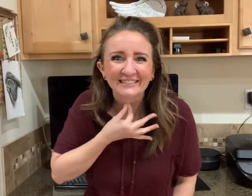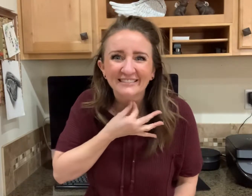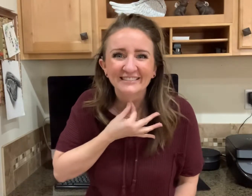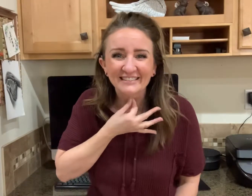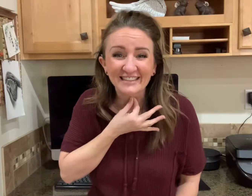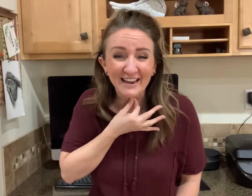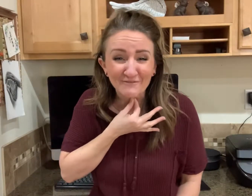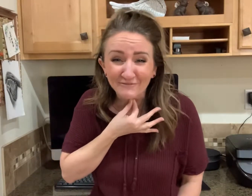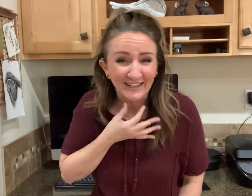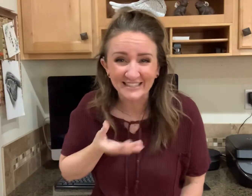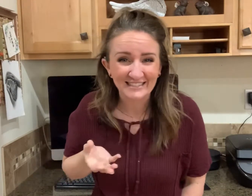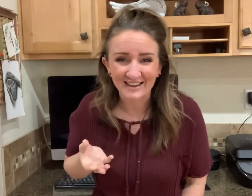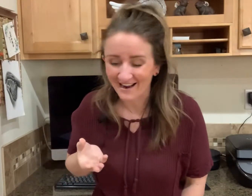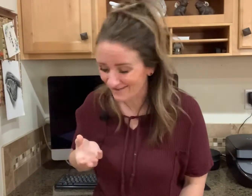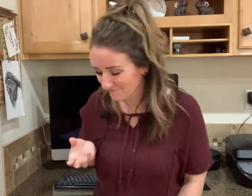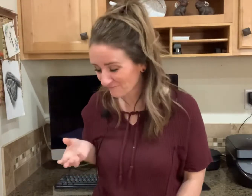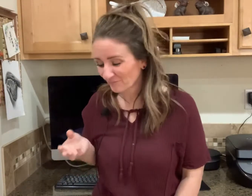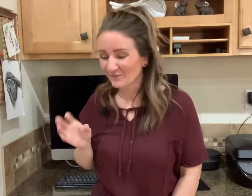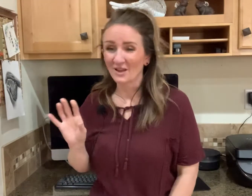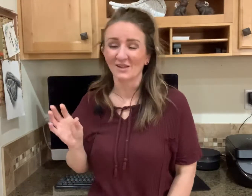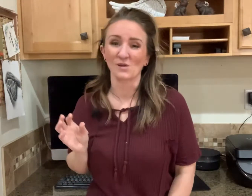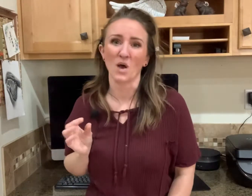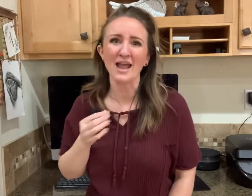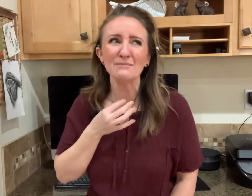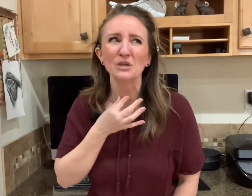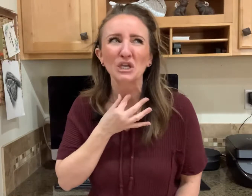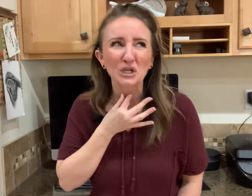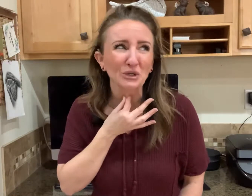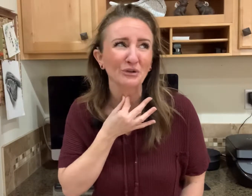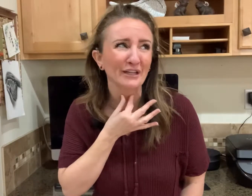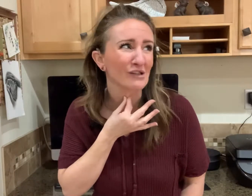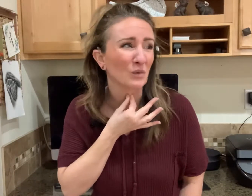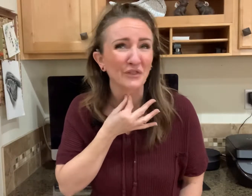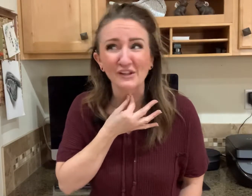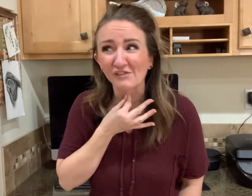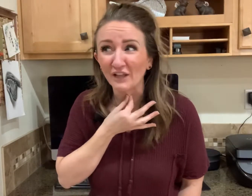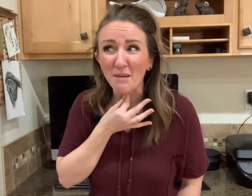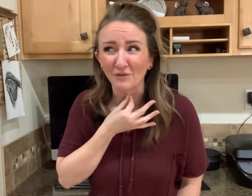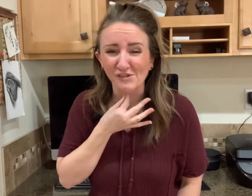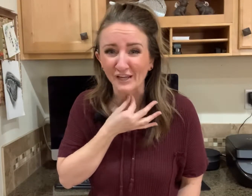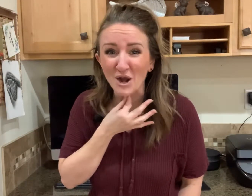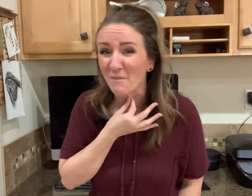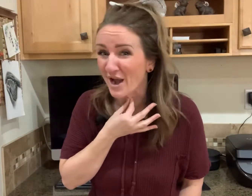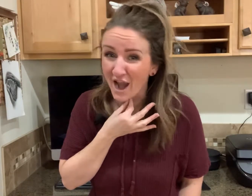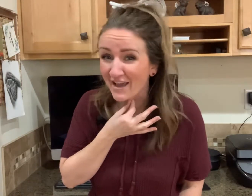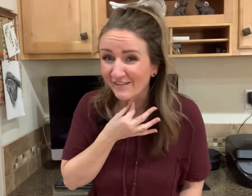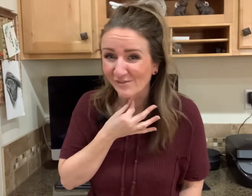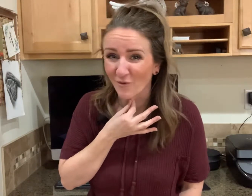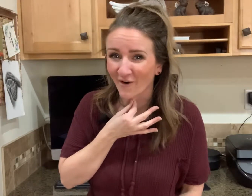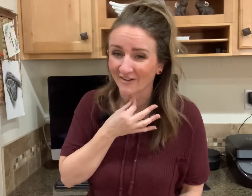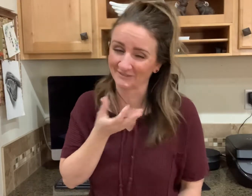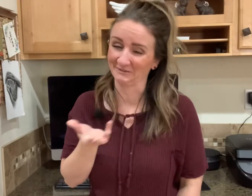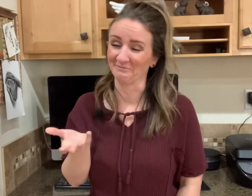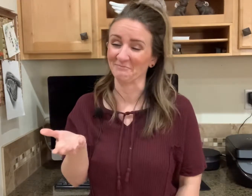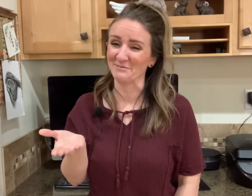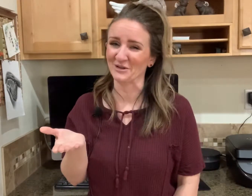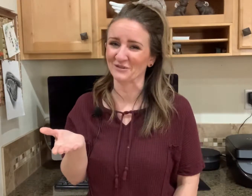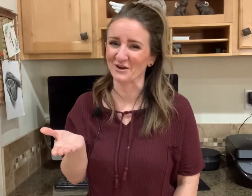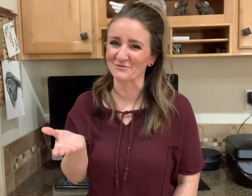Isn't that a funny sign? So I am curious what this flap of skin on my neck is for. Maybe a good way